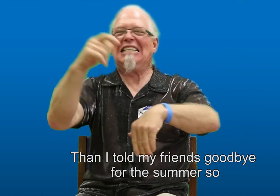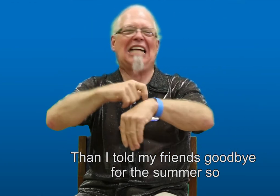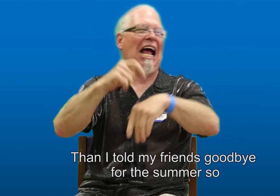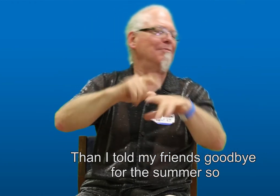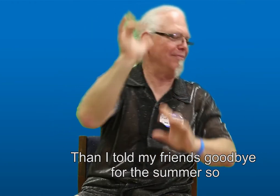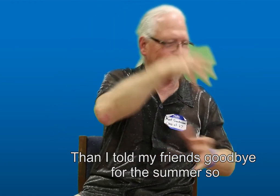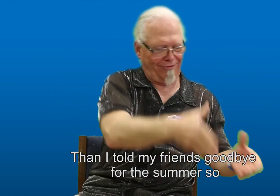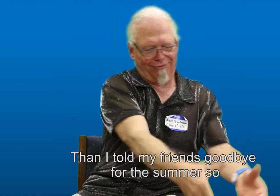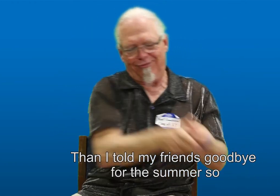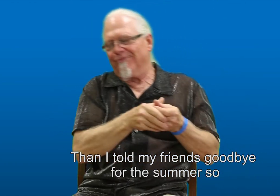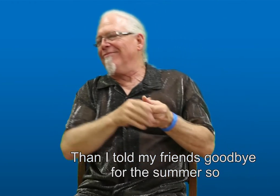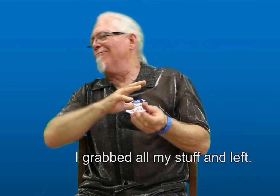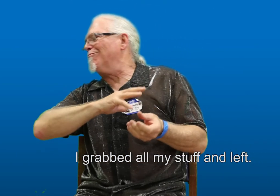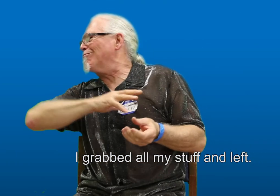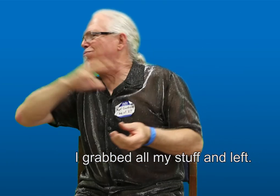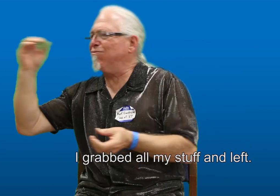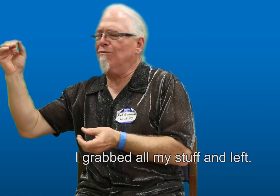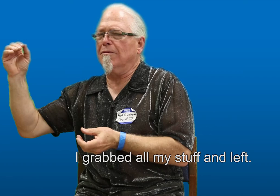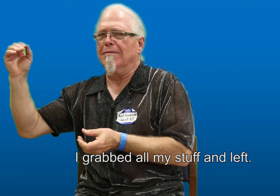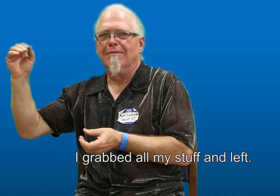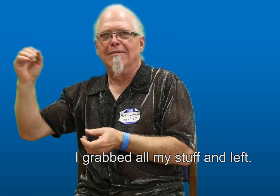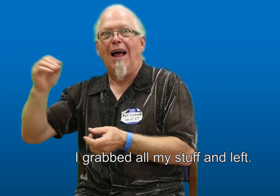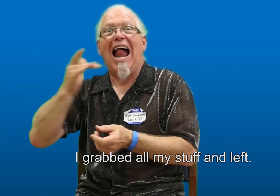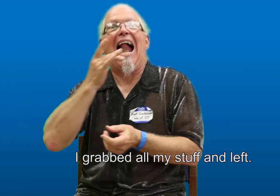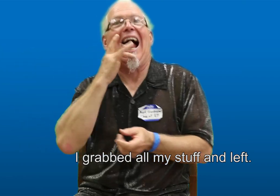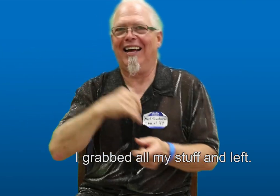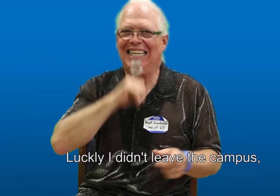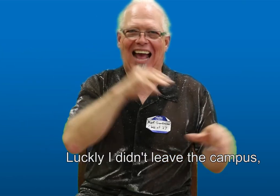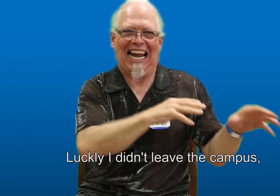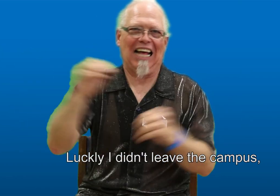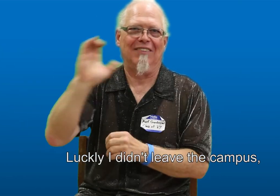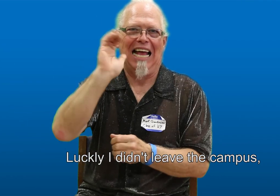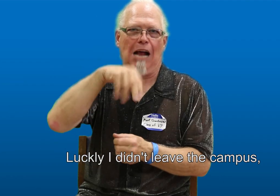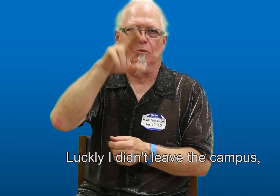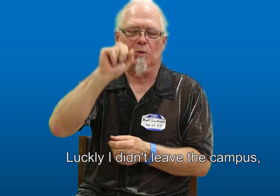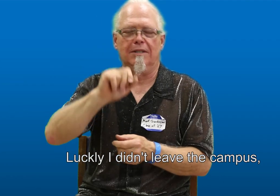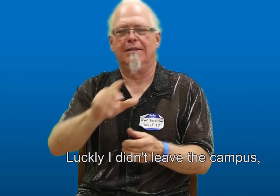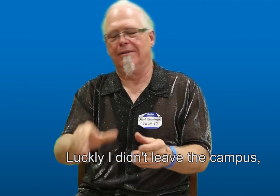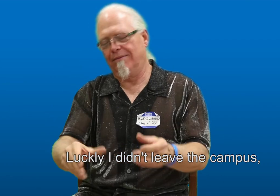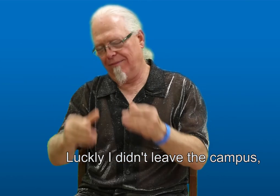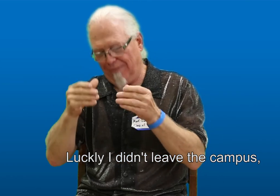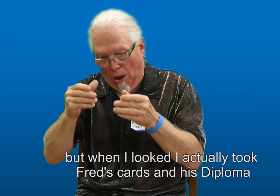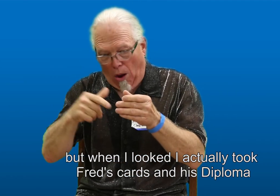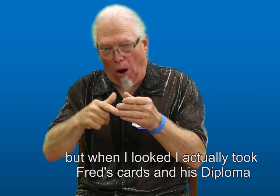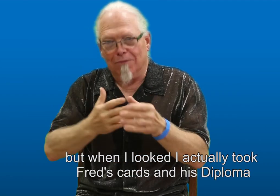goodbye for the summer, and so I grabbed all my stuff and I left, and luckily I didn't leave the campus, but when I